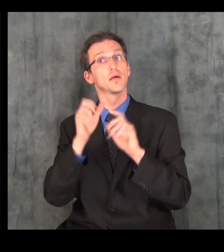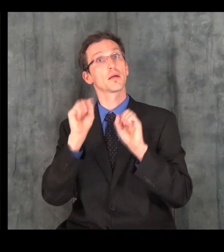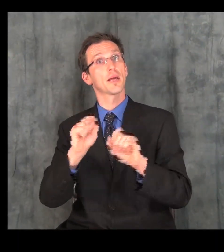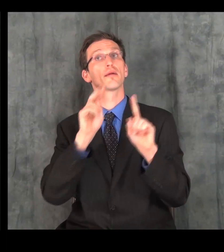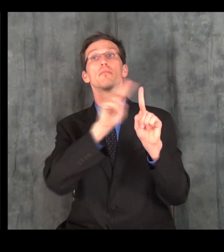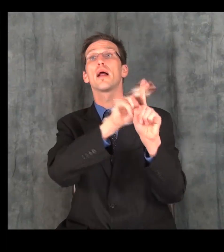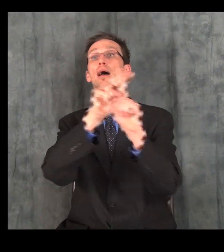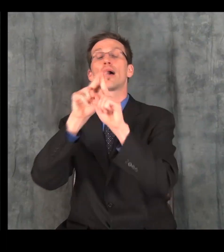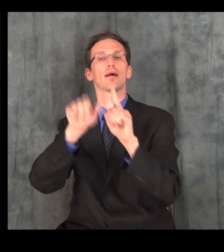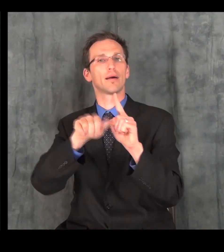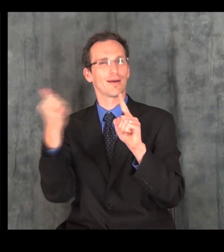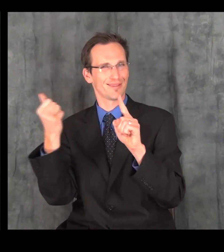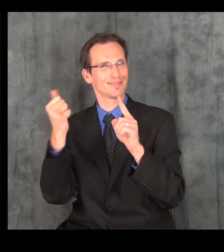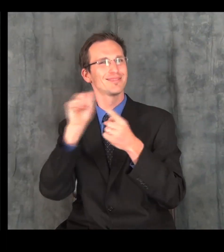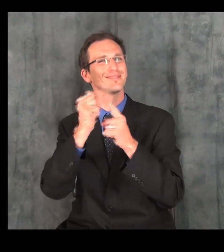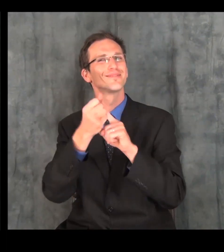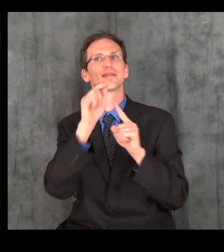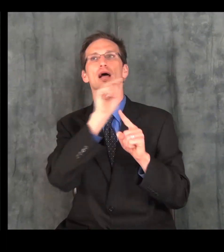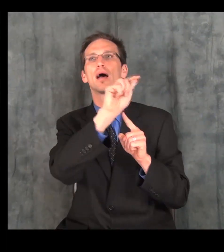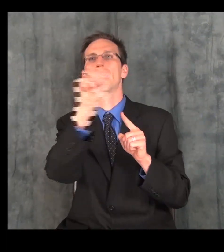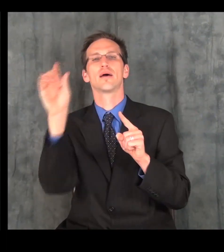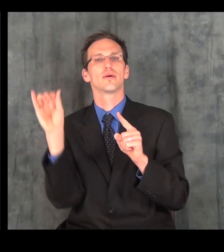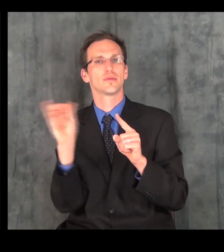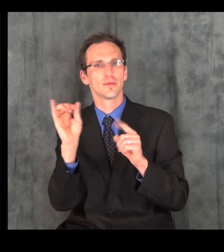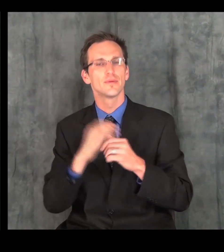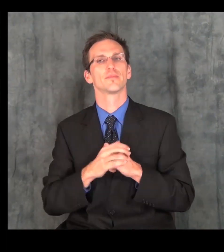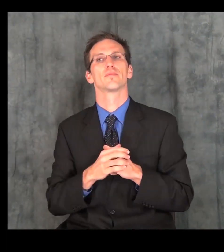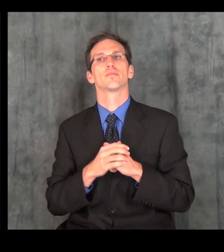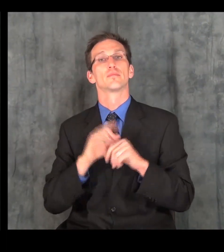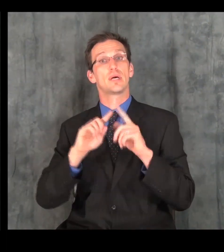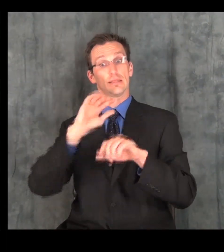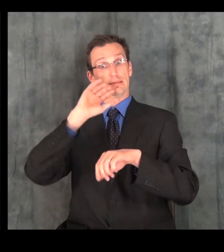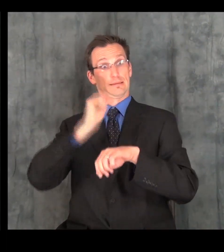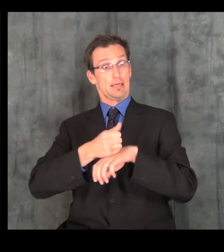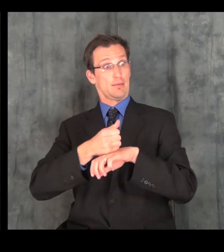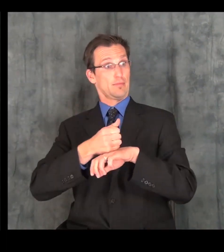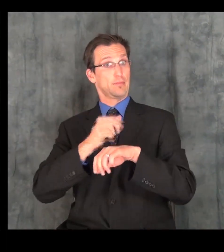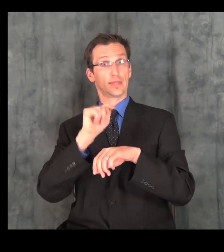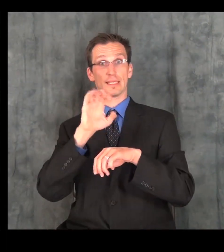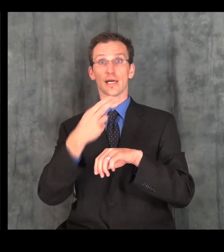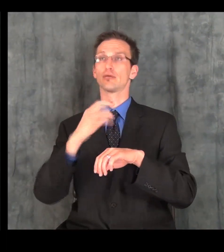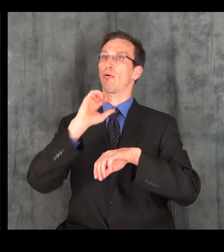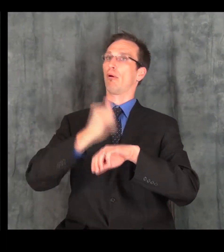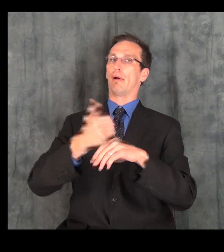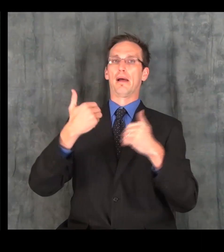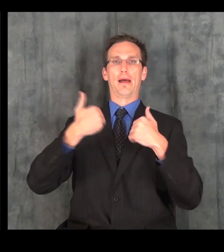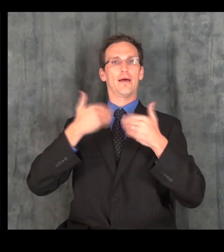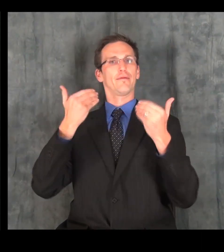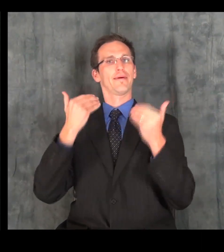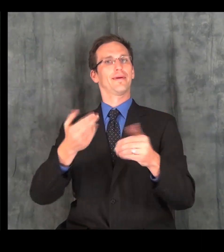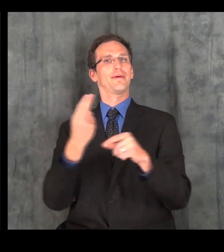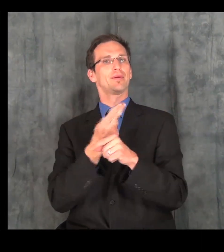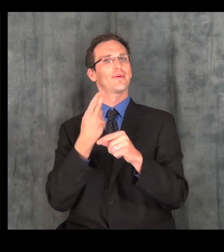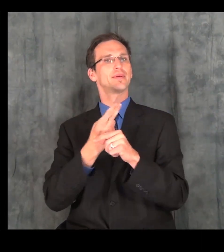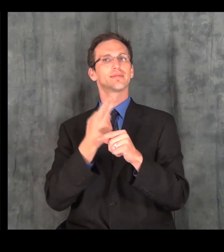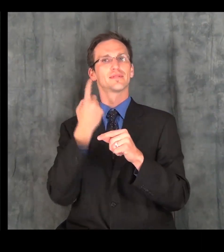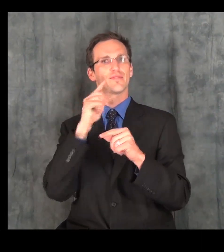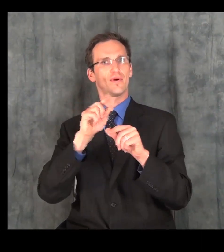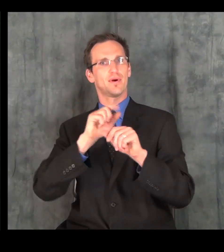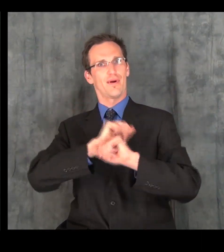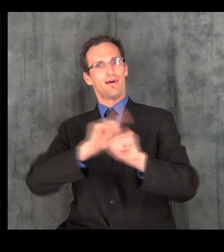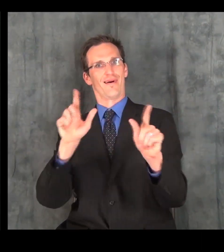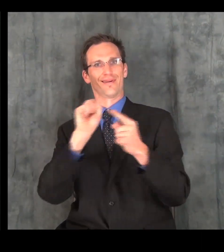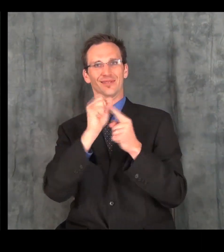too. That just setting up the technology is not a quick fix solution. Even if you look at all